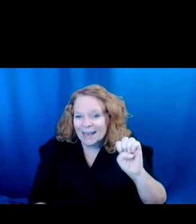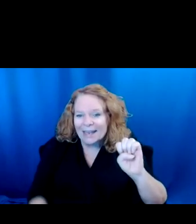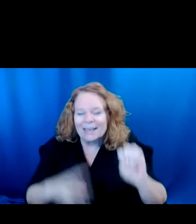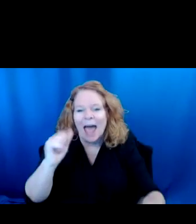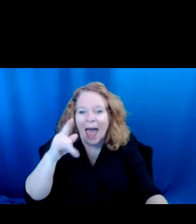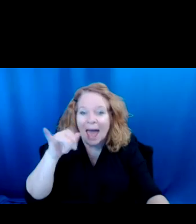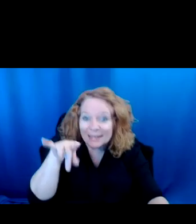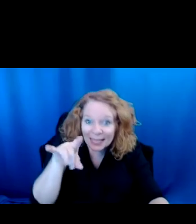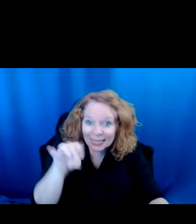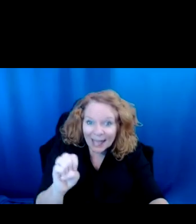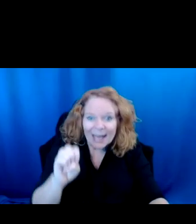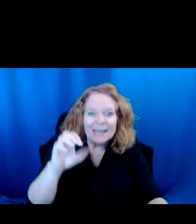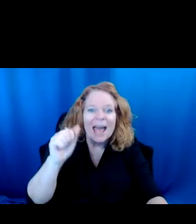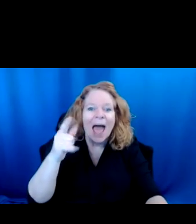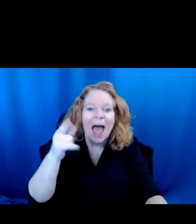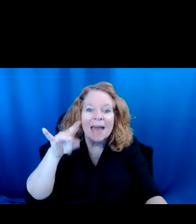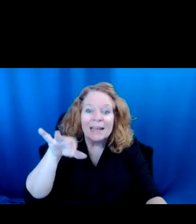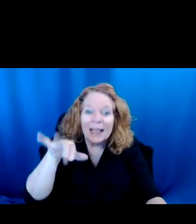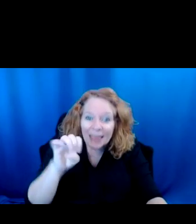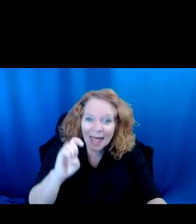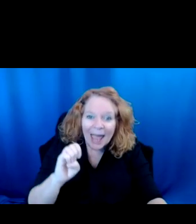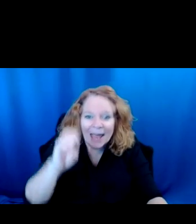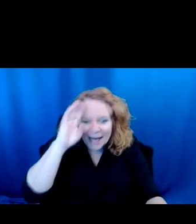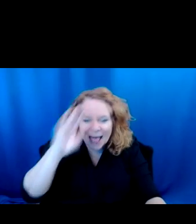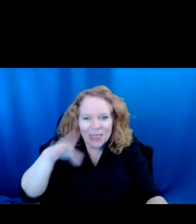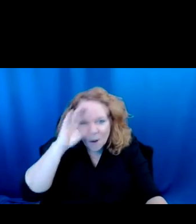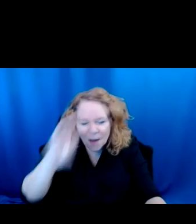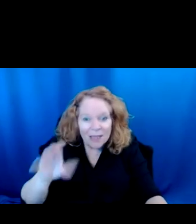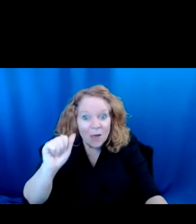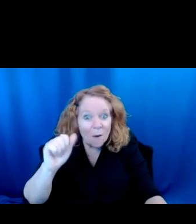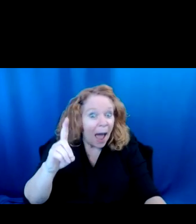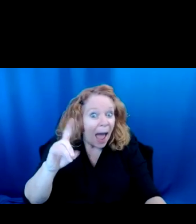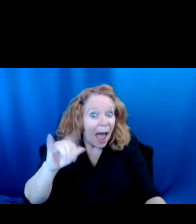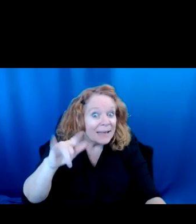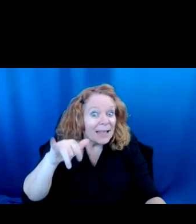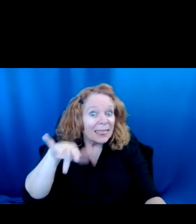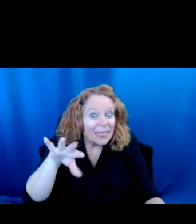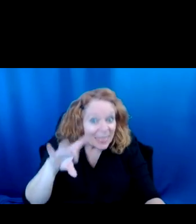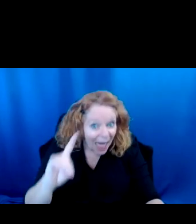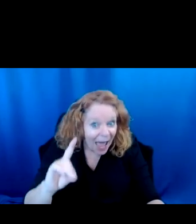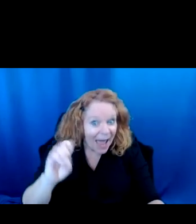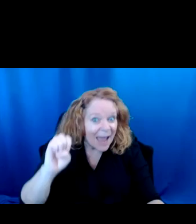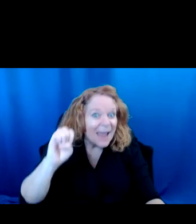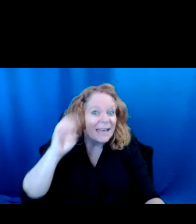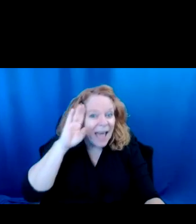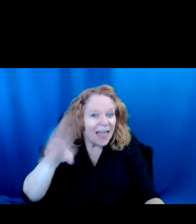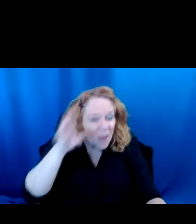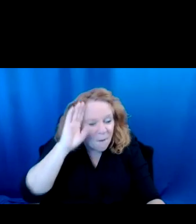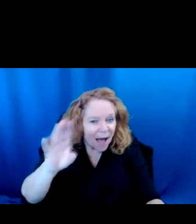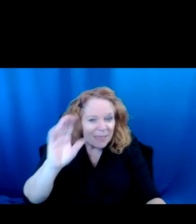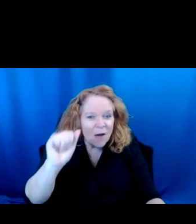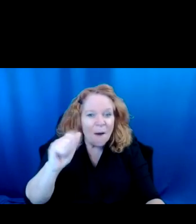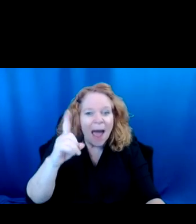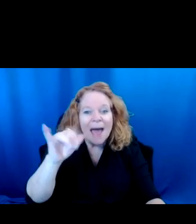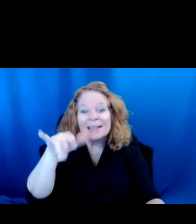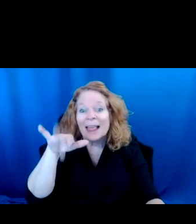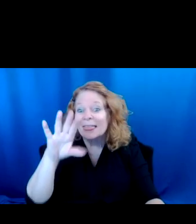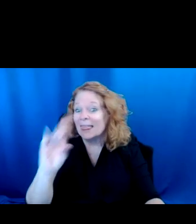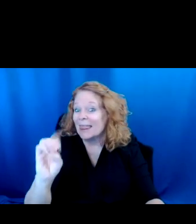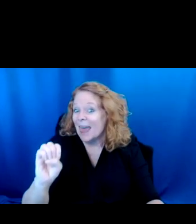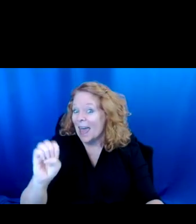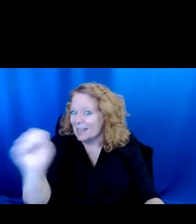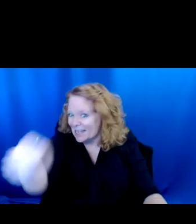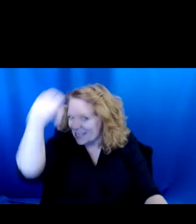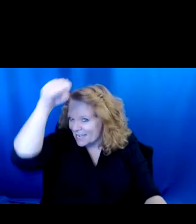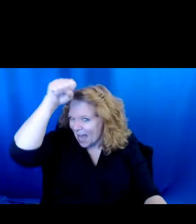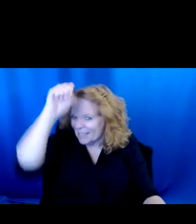Adelaide, hello, Adelaide, hello, Adelaide,